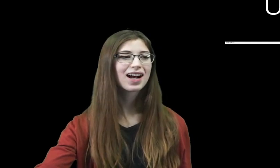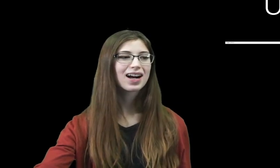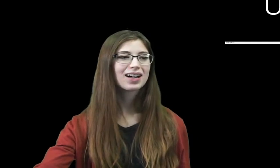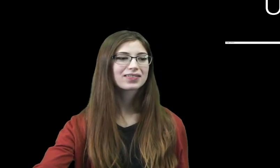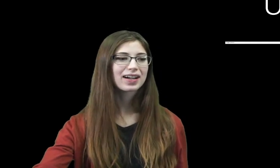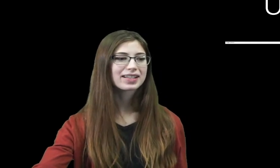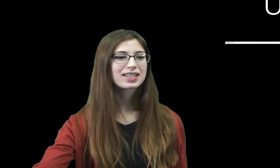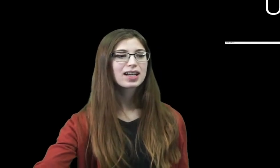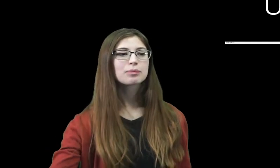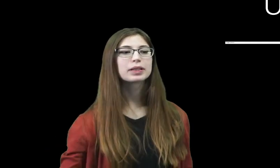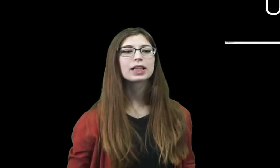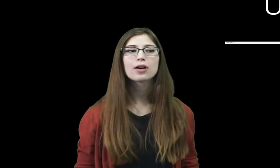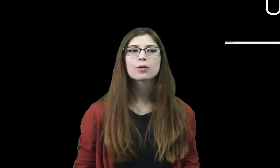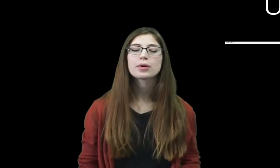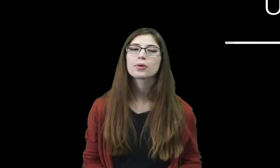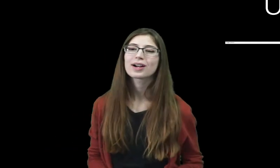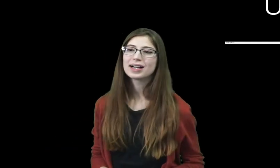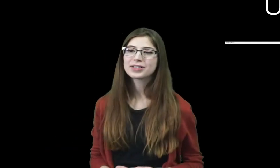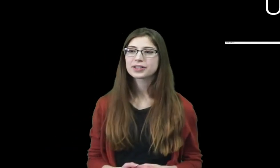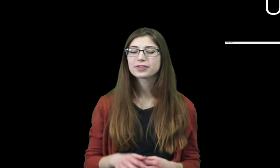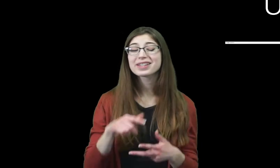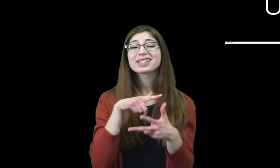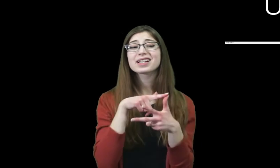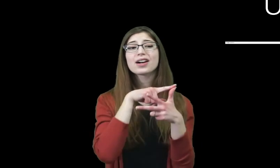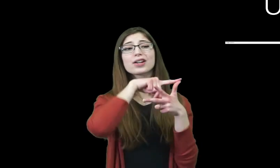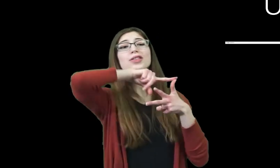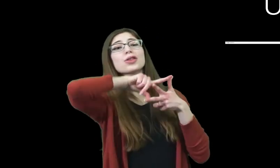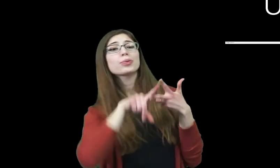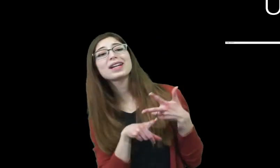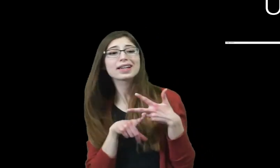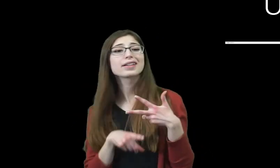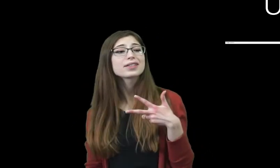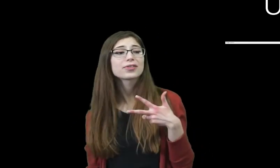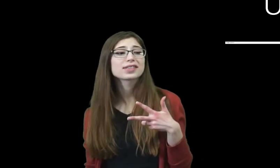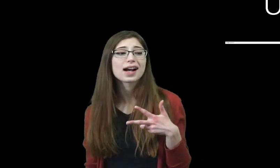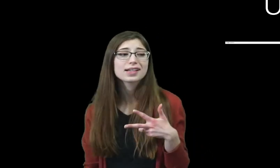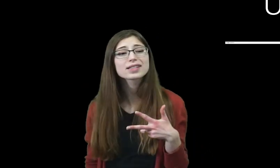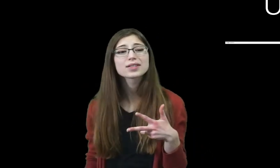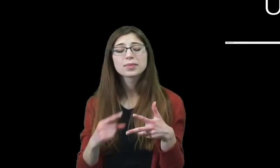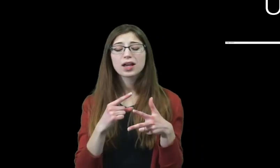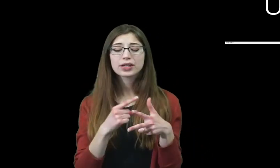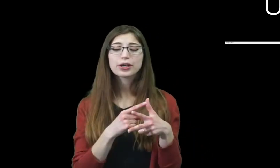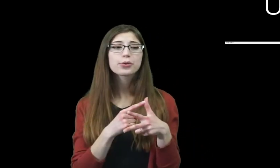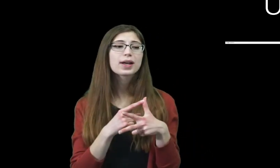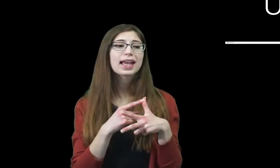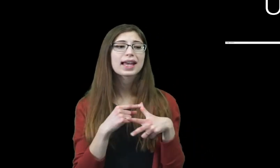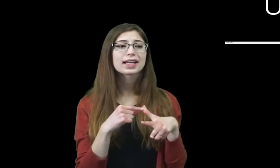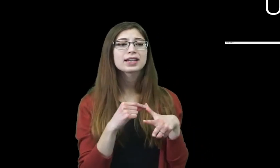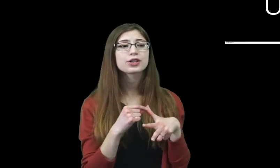All right, below or under. For this, there are 3 different signs. You can use a